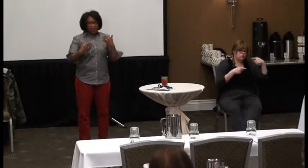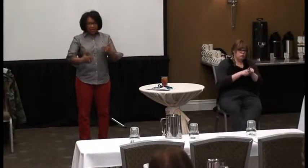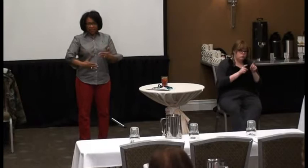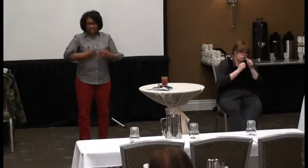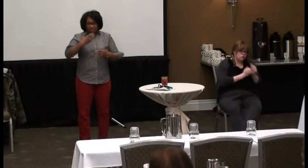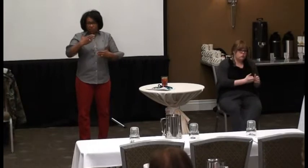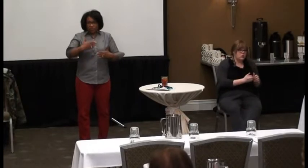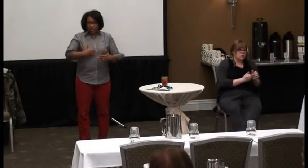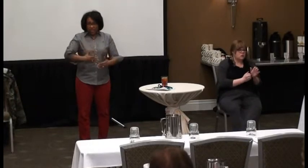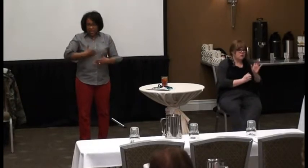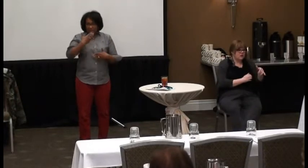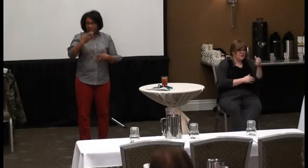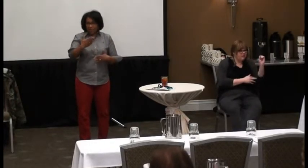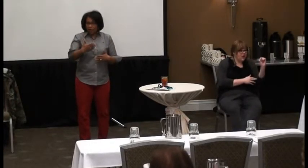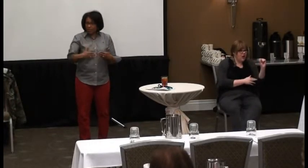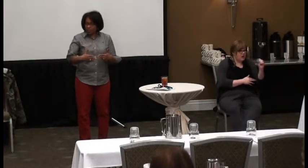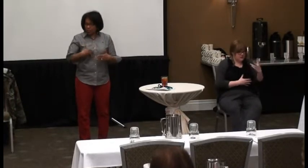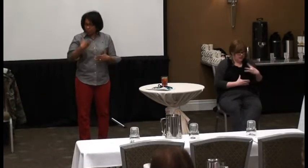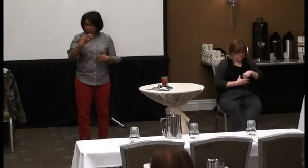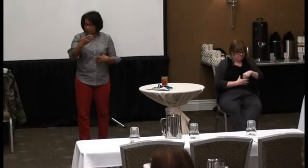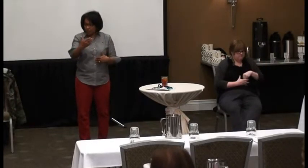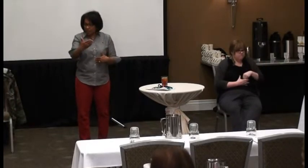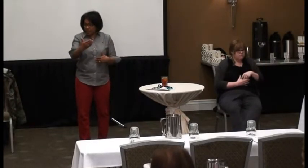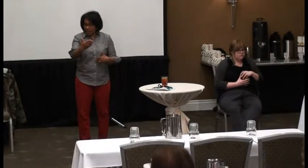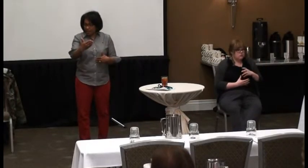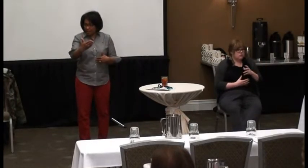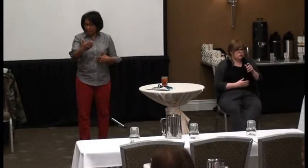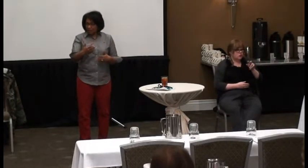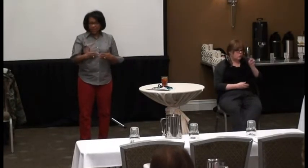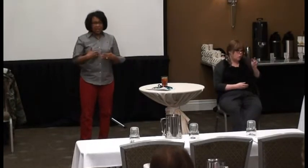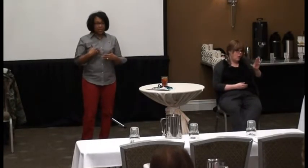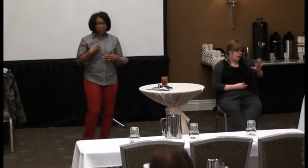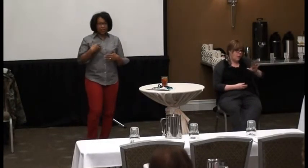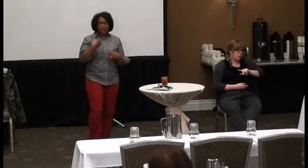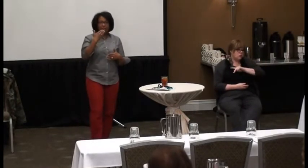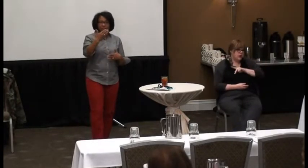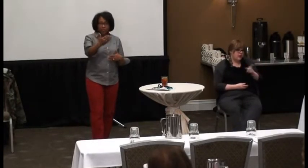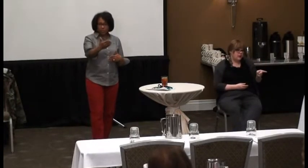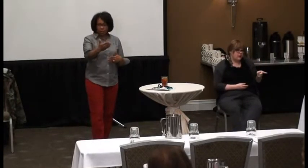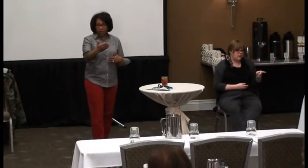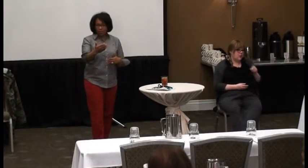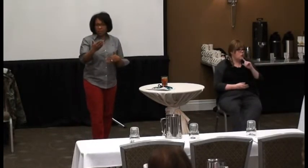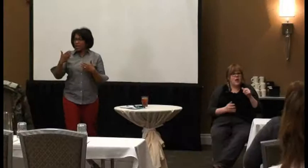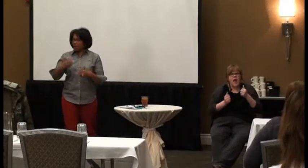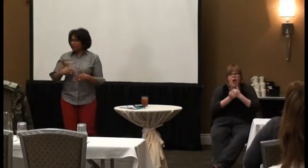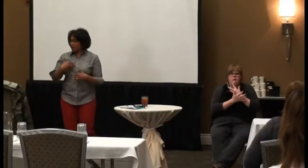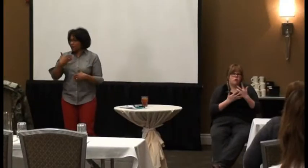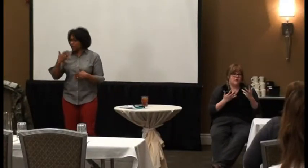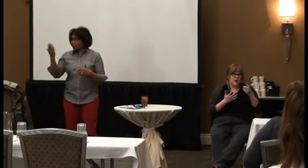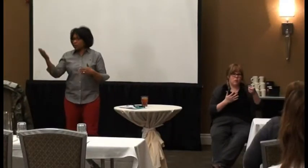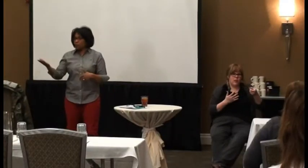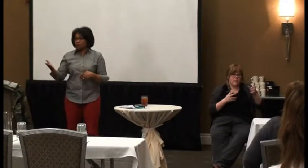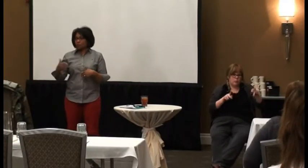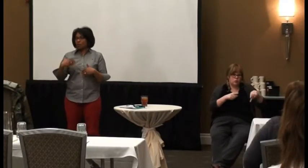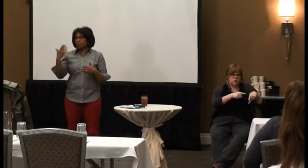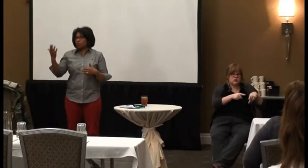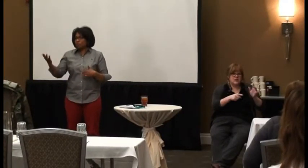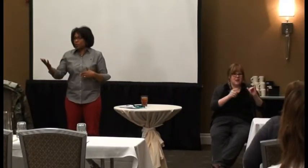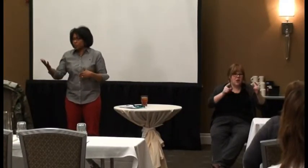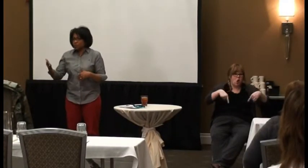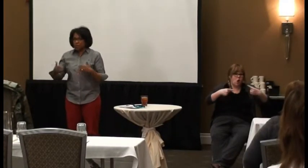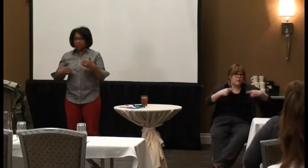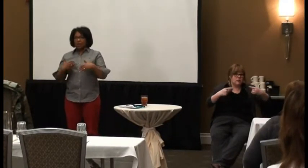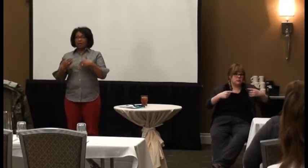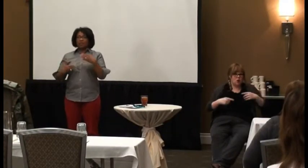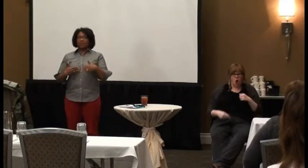cooperate. There's this sort of innate, and I always say, look at the personality. And everything's an argument. Everything is, you know, you're not doing it the